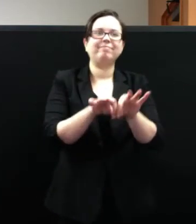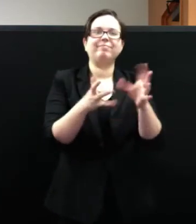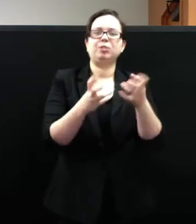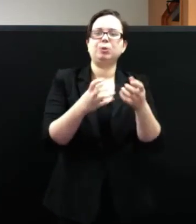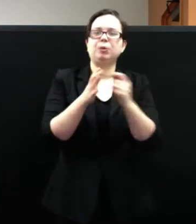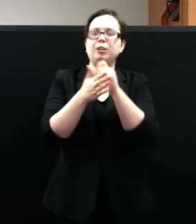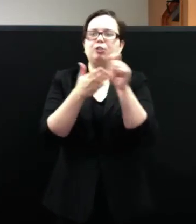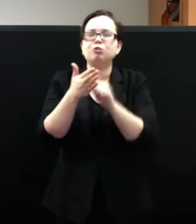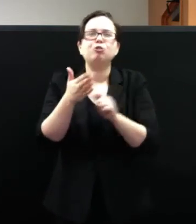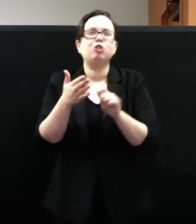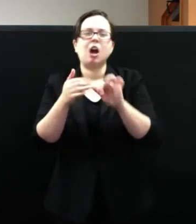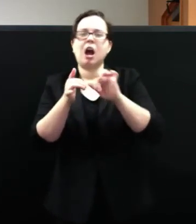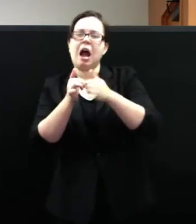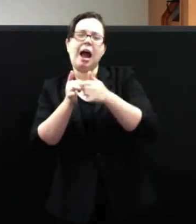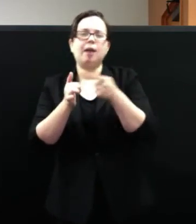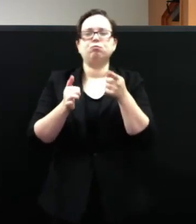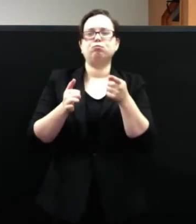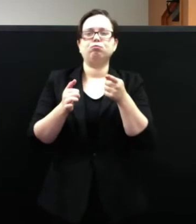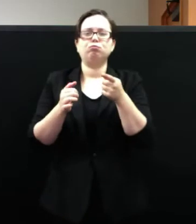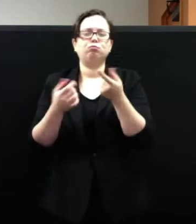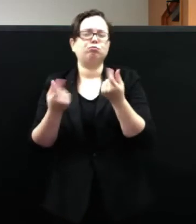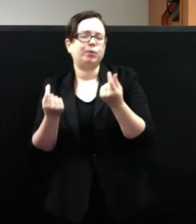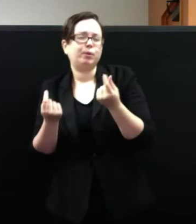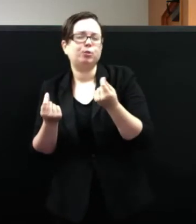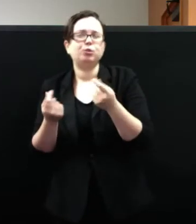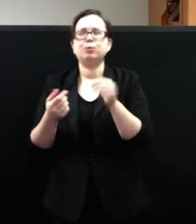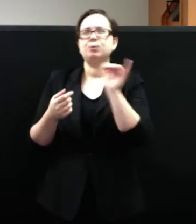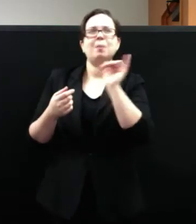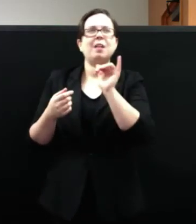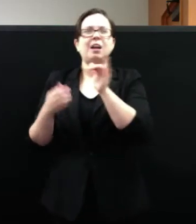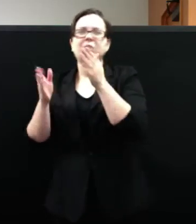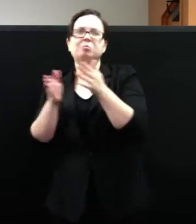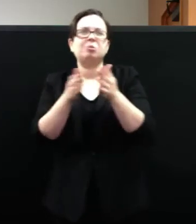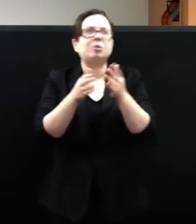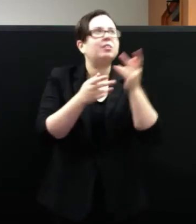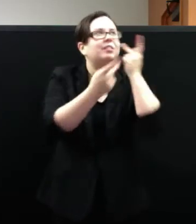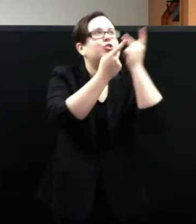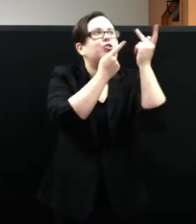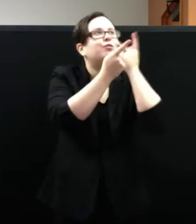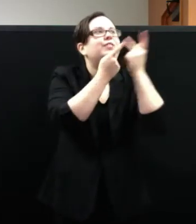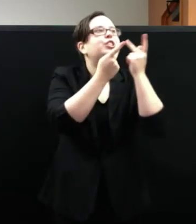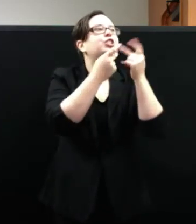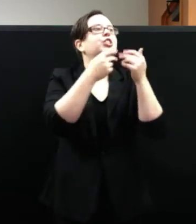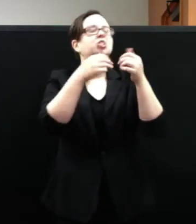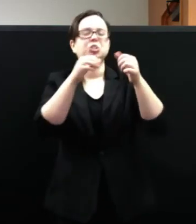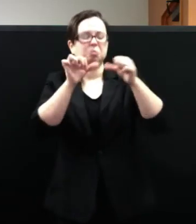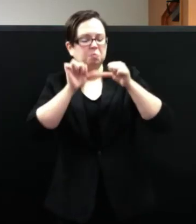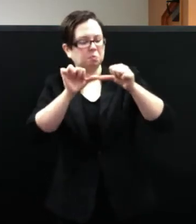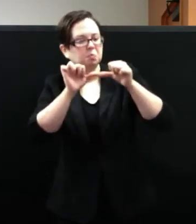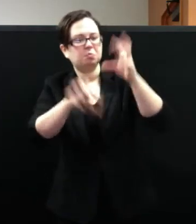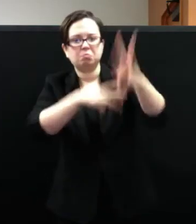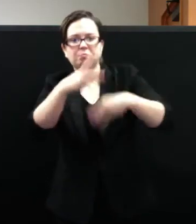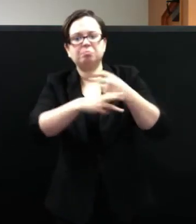experience, or long-term sustainability? There's a visual revolution that's taking place as more